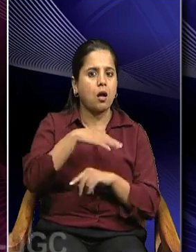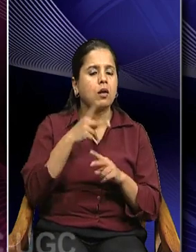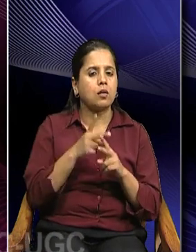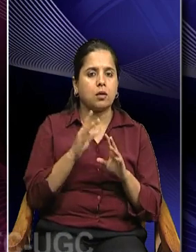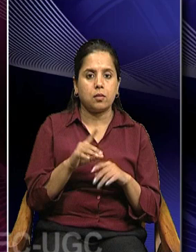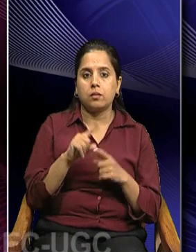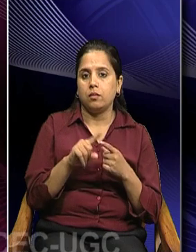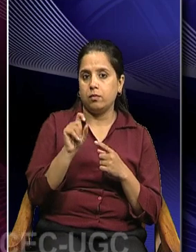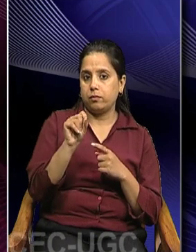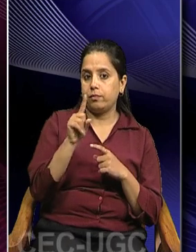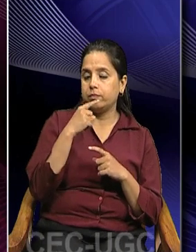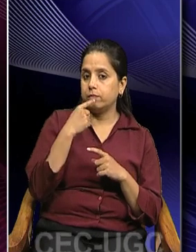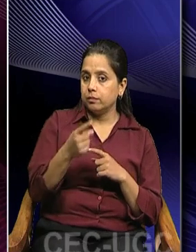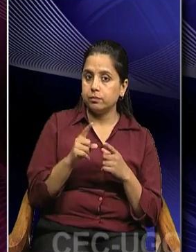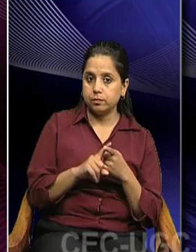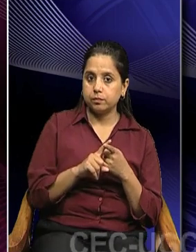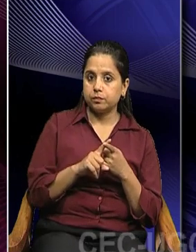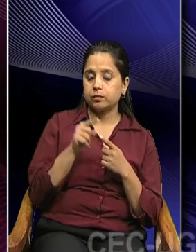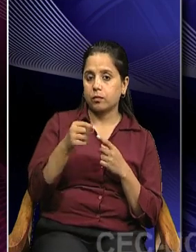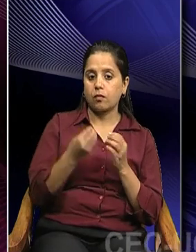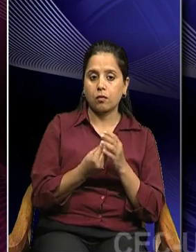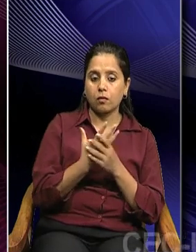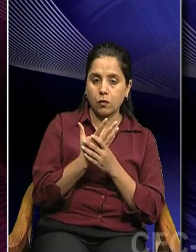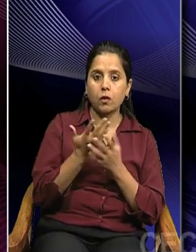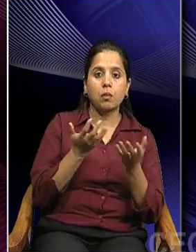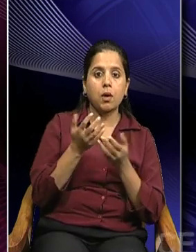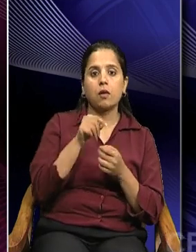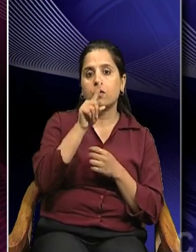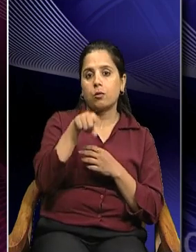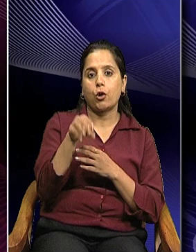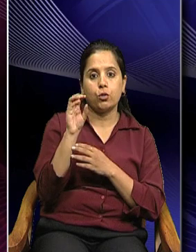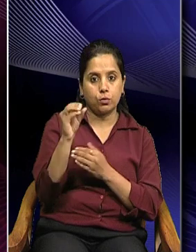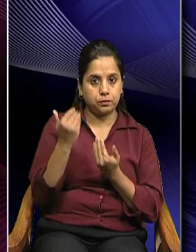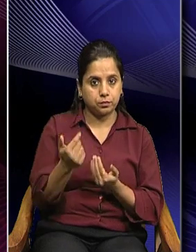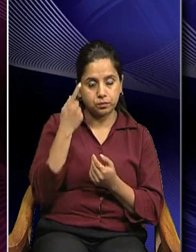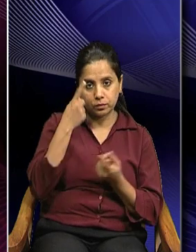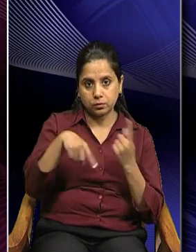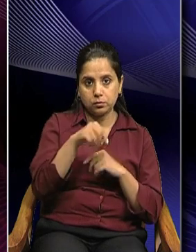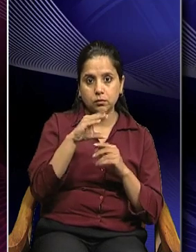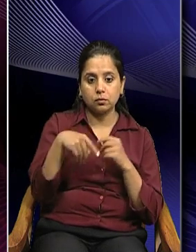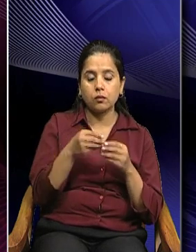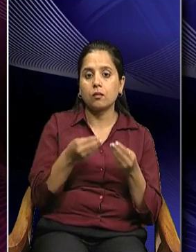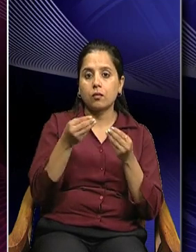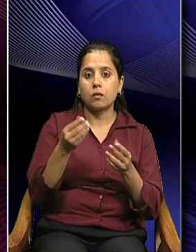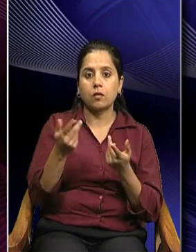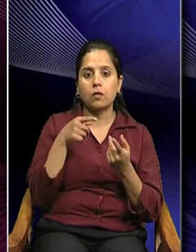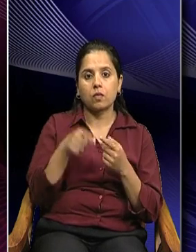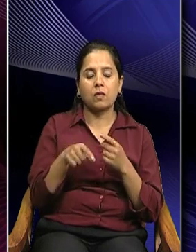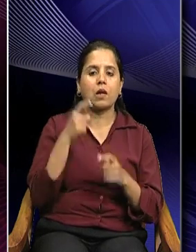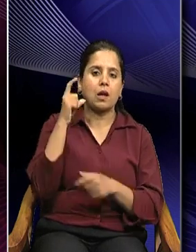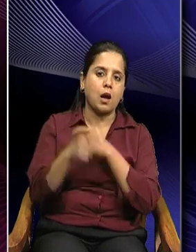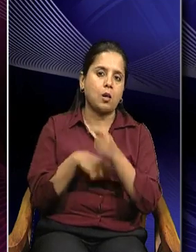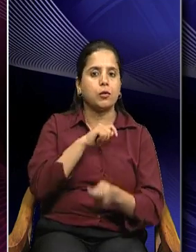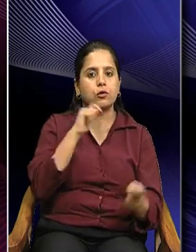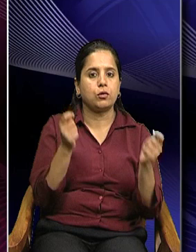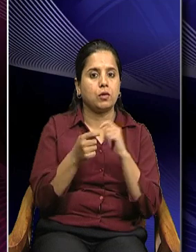So the first evolution or marketing 1.0 For this, credit goes to industrial revolution. That yes,